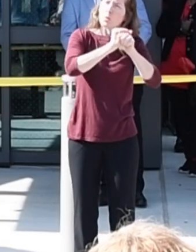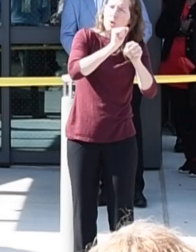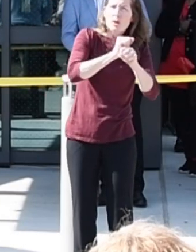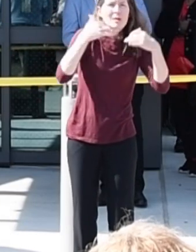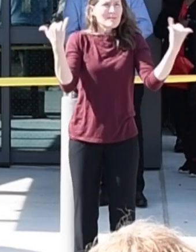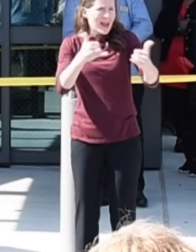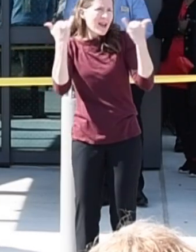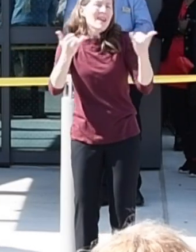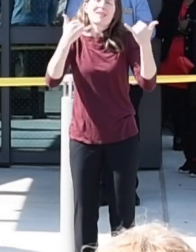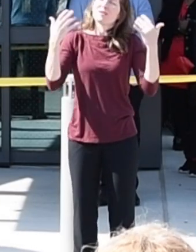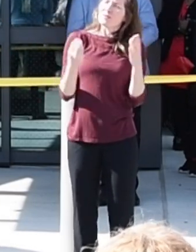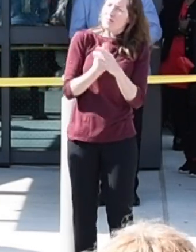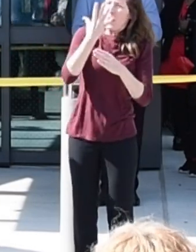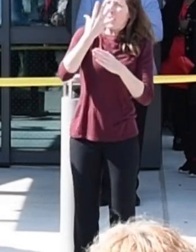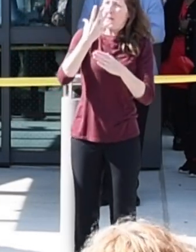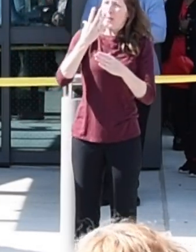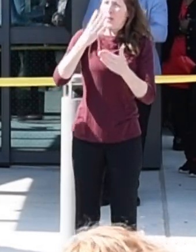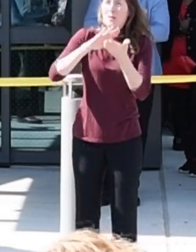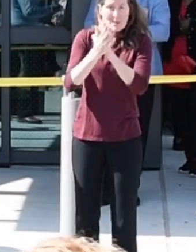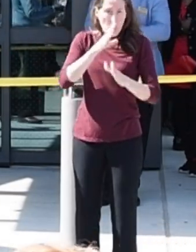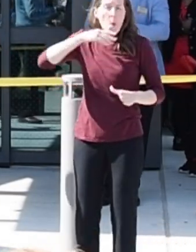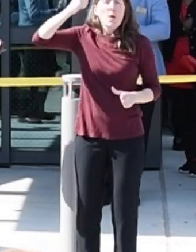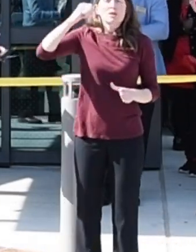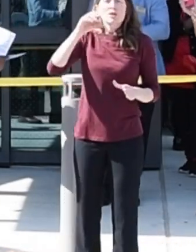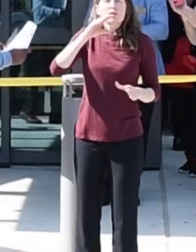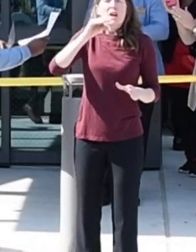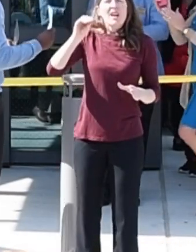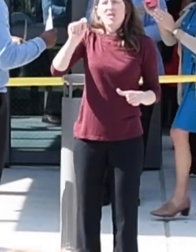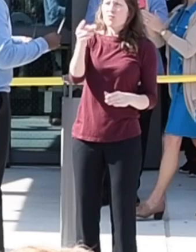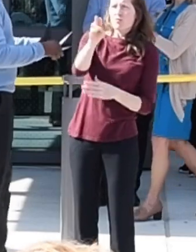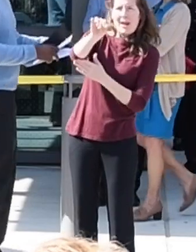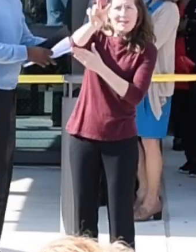and thrive. Thank you so much.